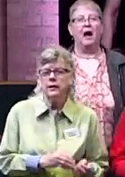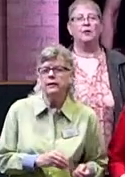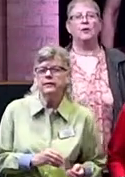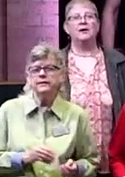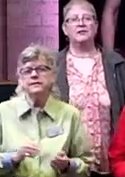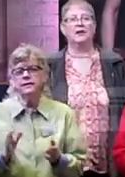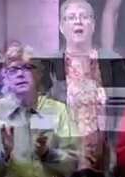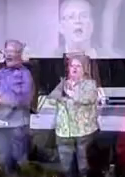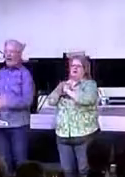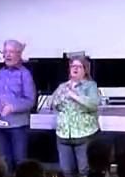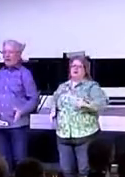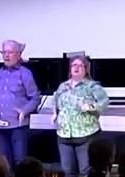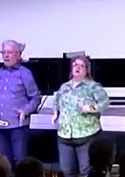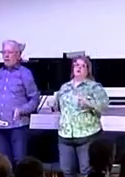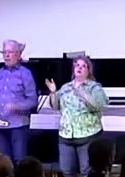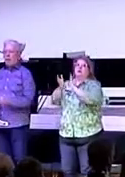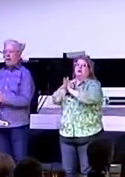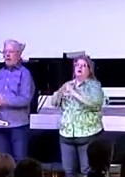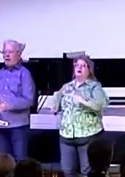I raise a